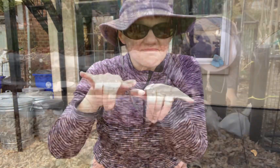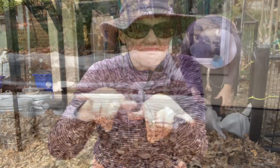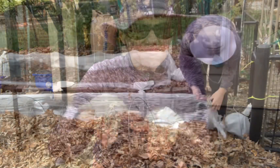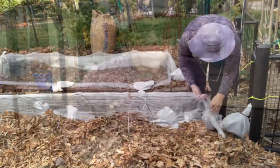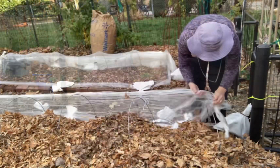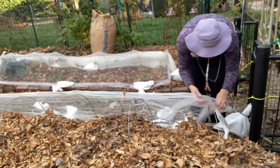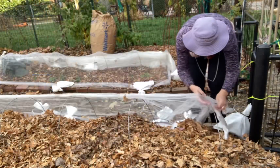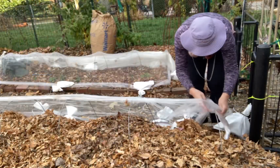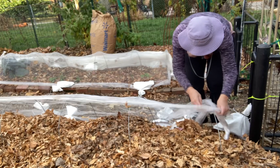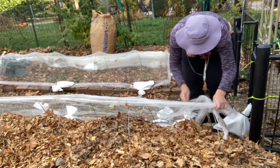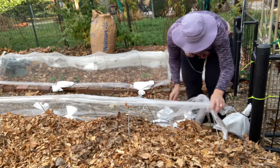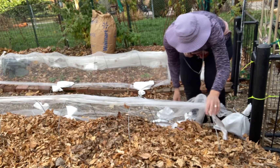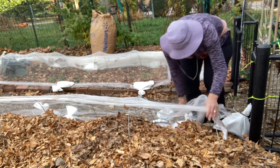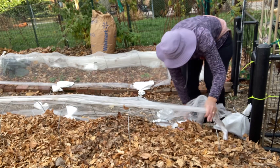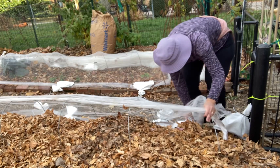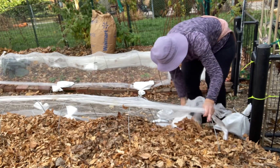to keep these leaves in place.